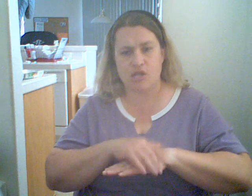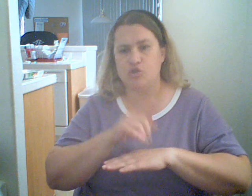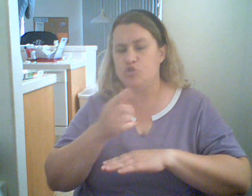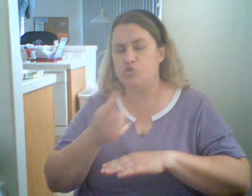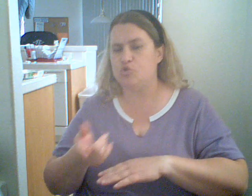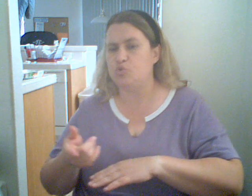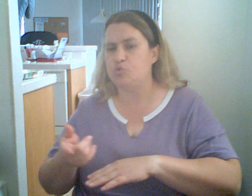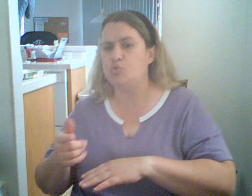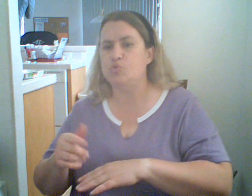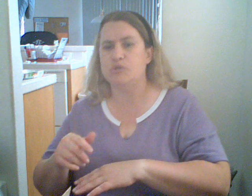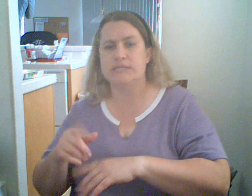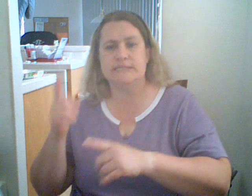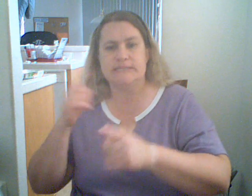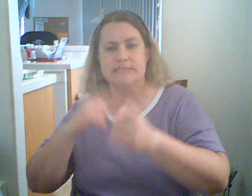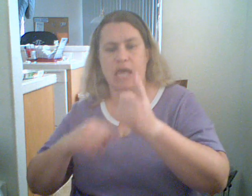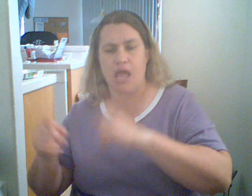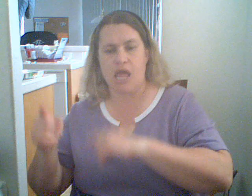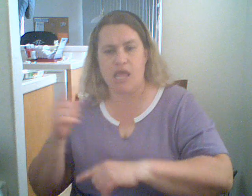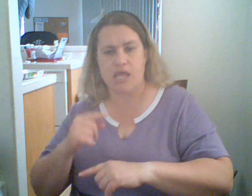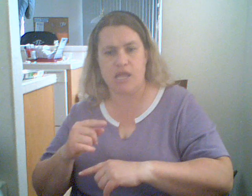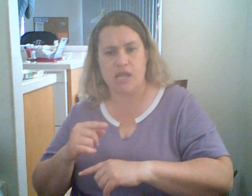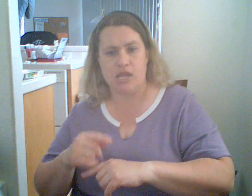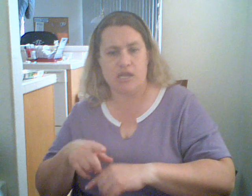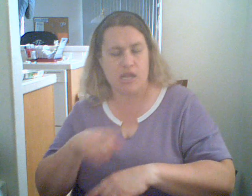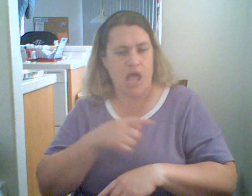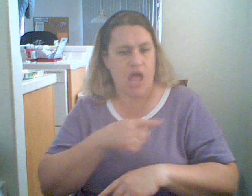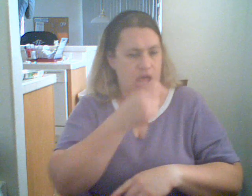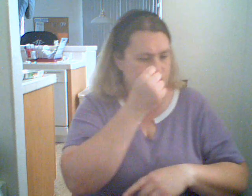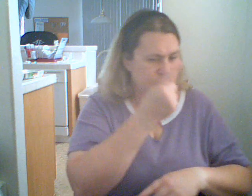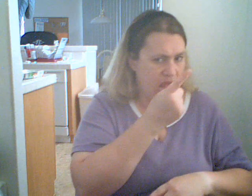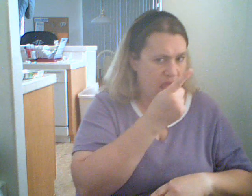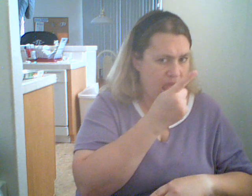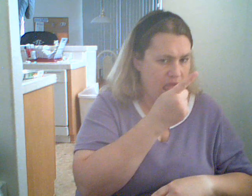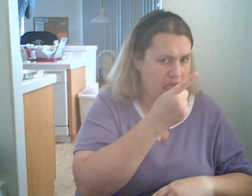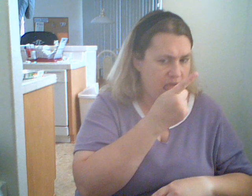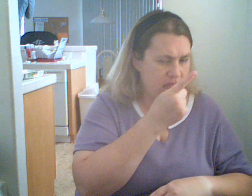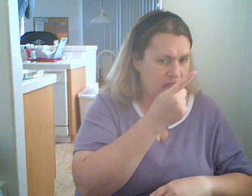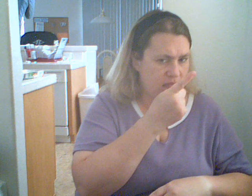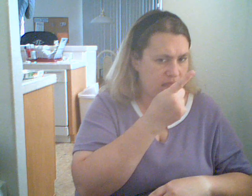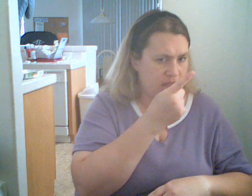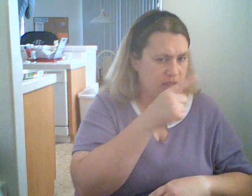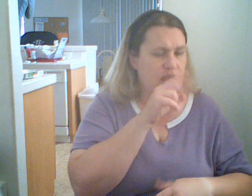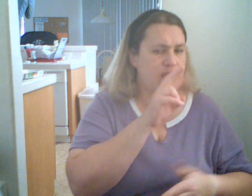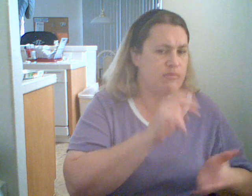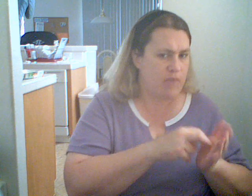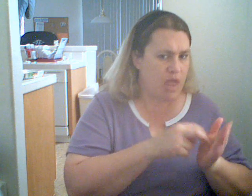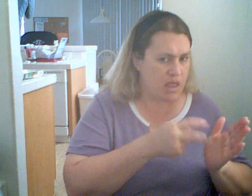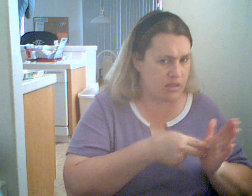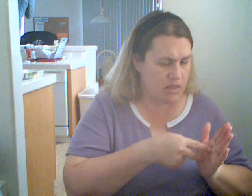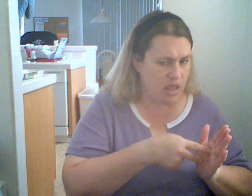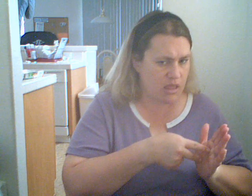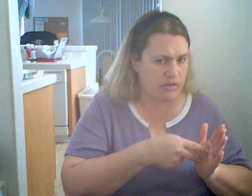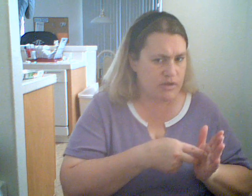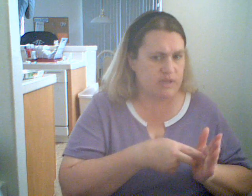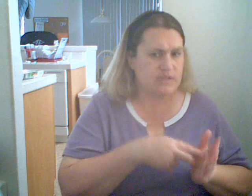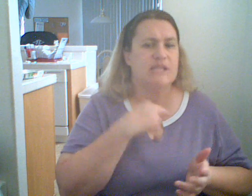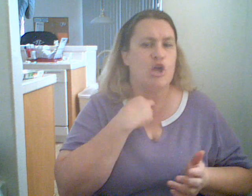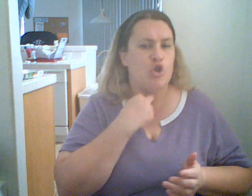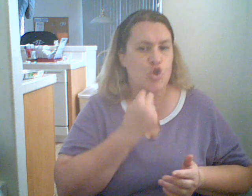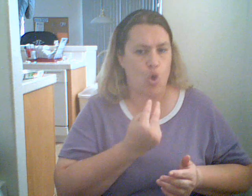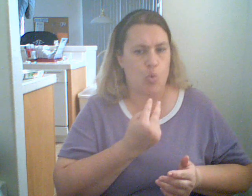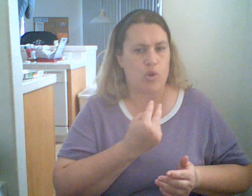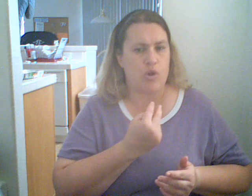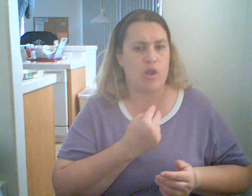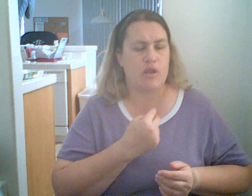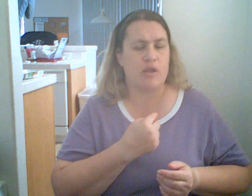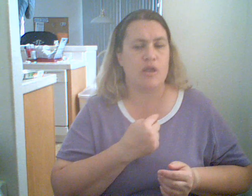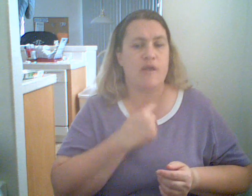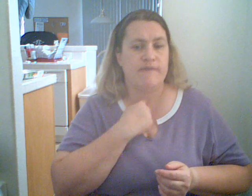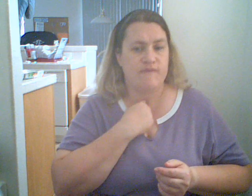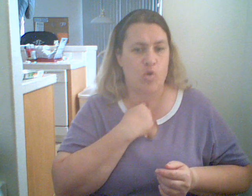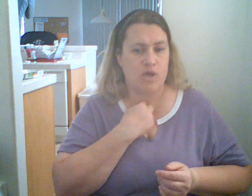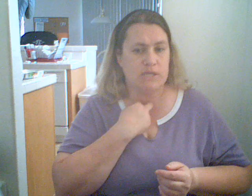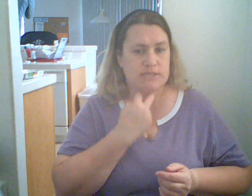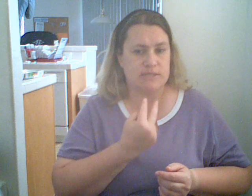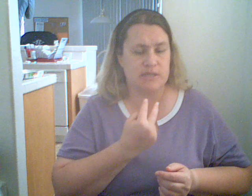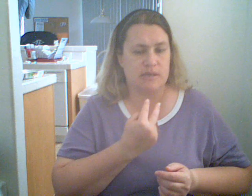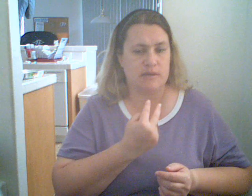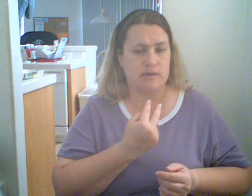listen, understand the words, understand the meaning, understand the tone of voice, understand the goal